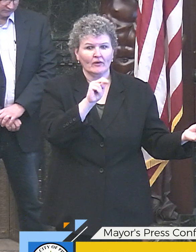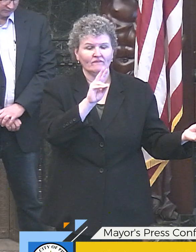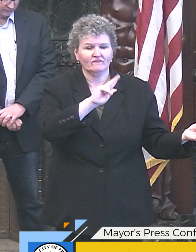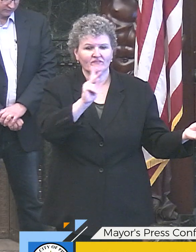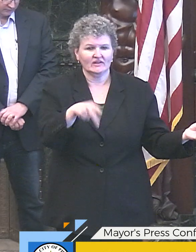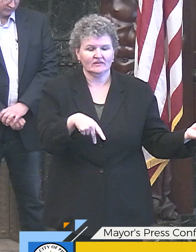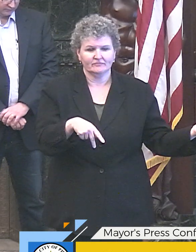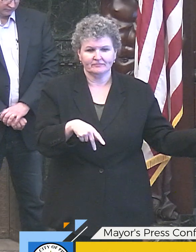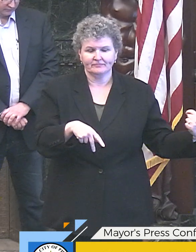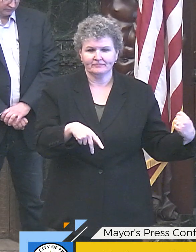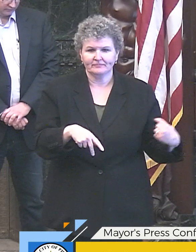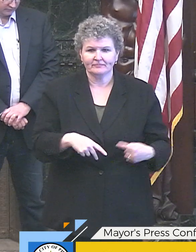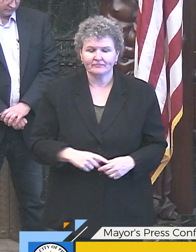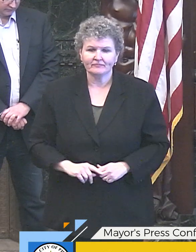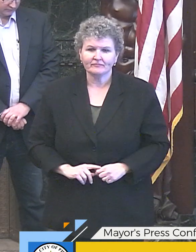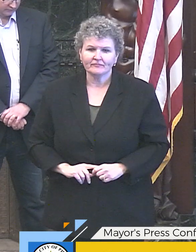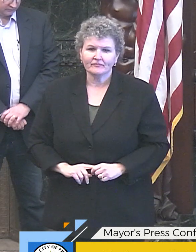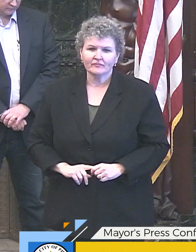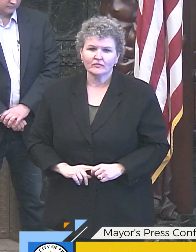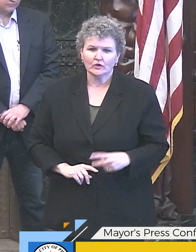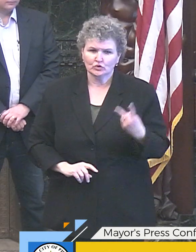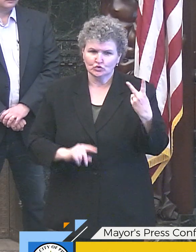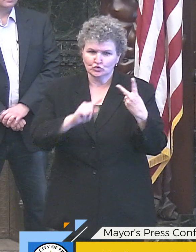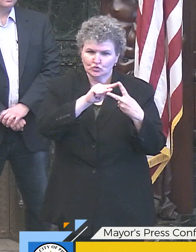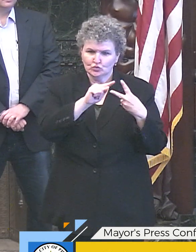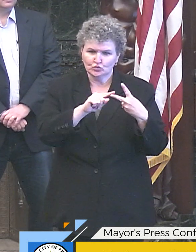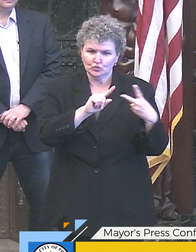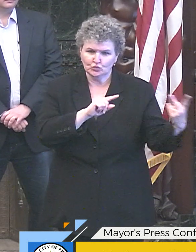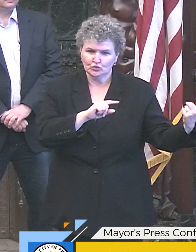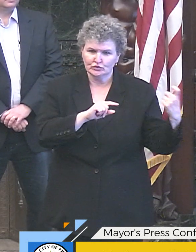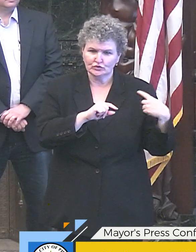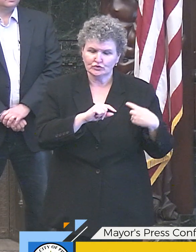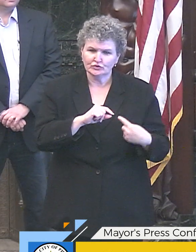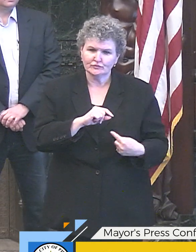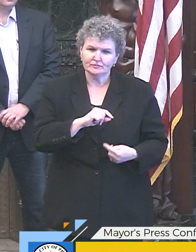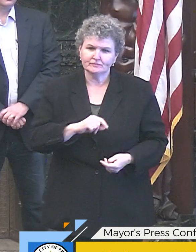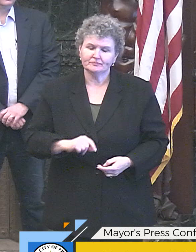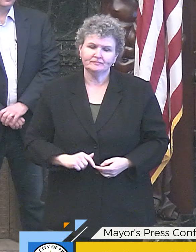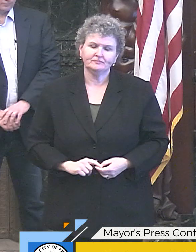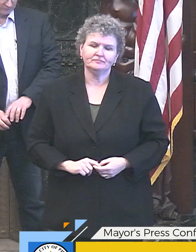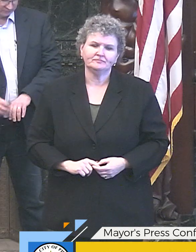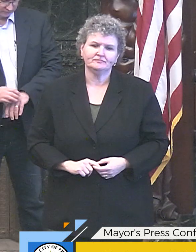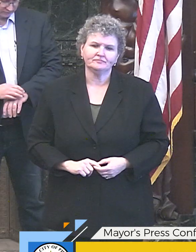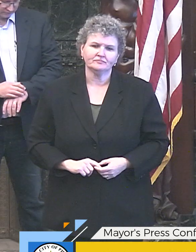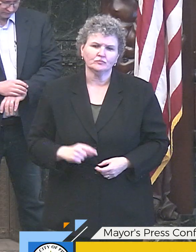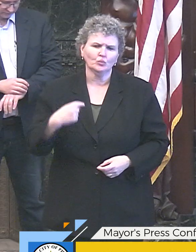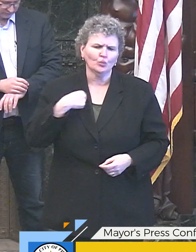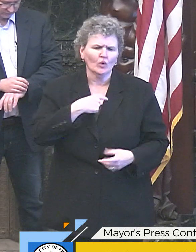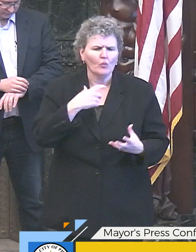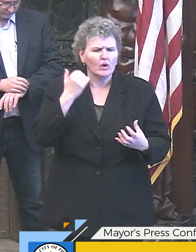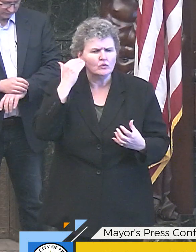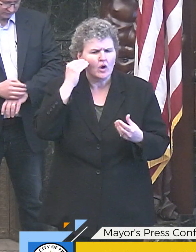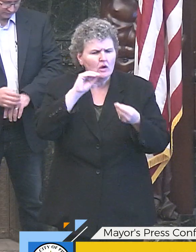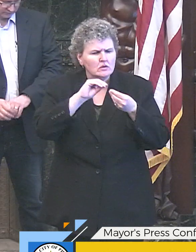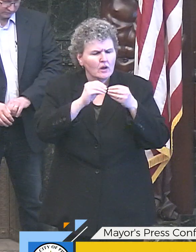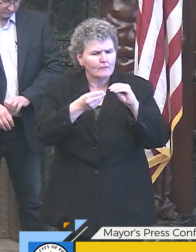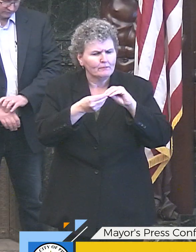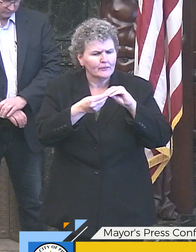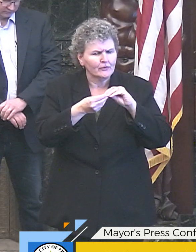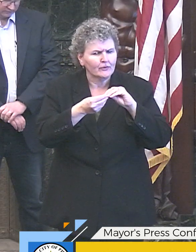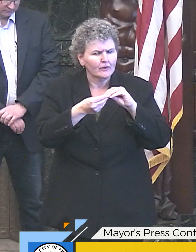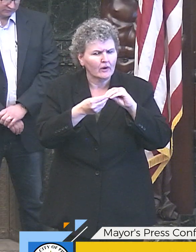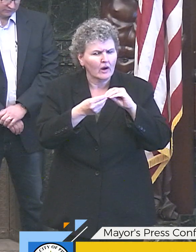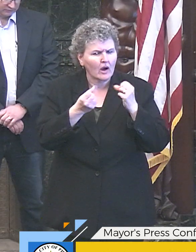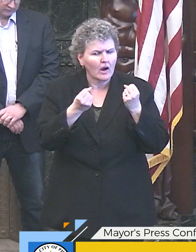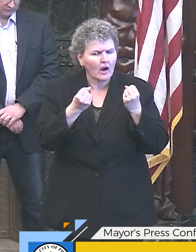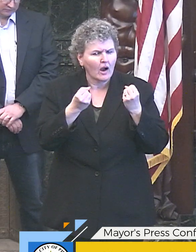you. Two questions. The first question is, do we know any stats on how many people are being